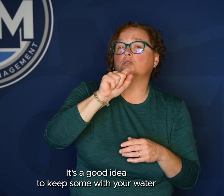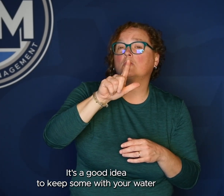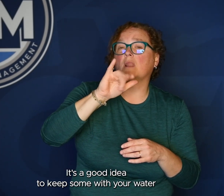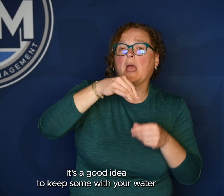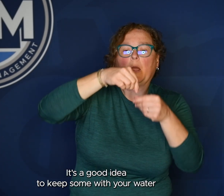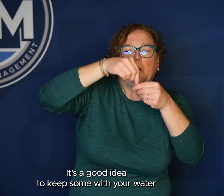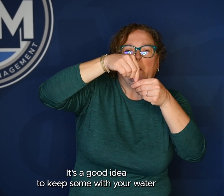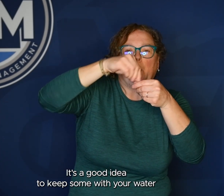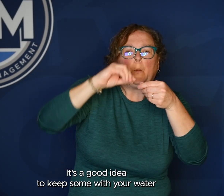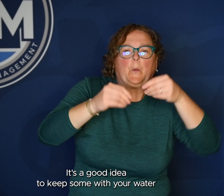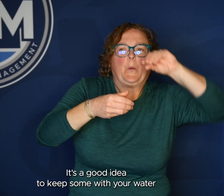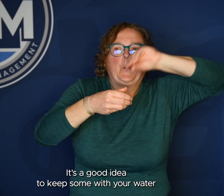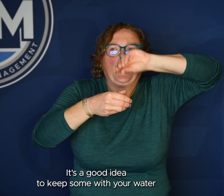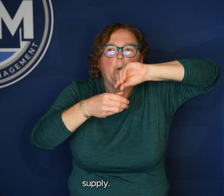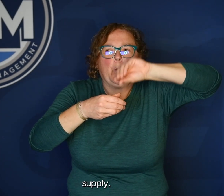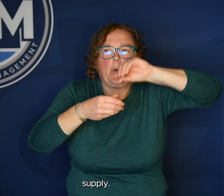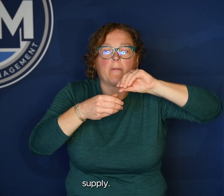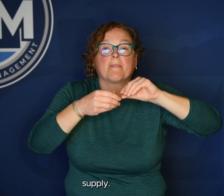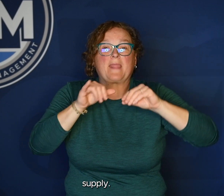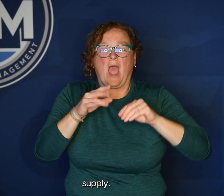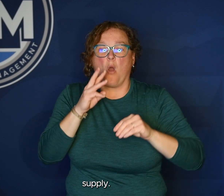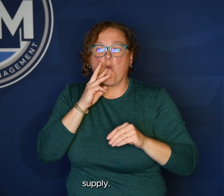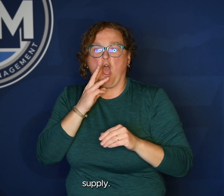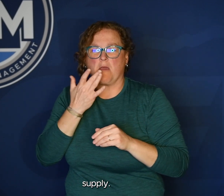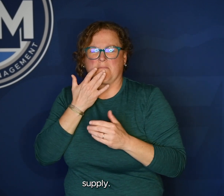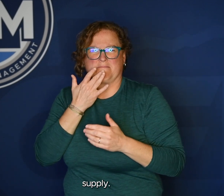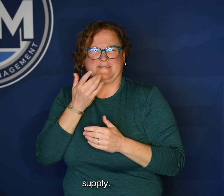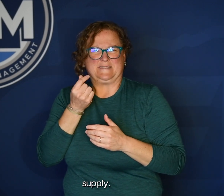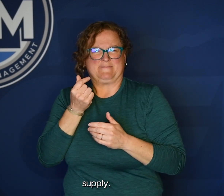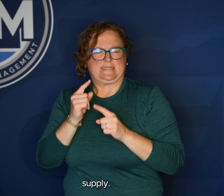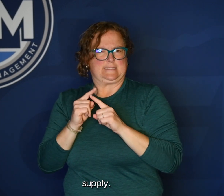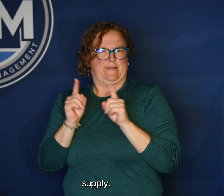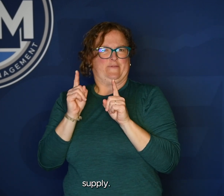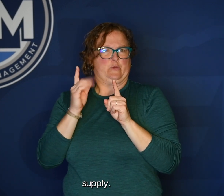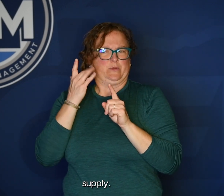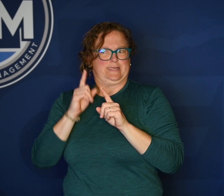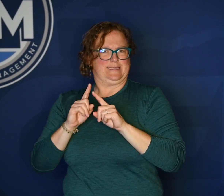It's a good idea to keep some with your water supply.